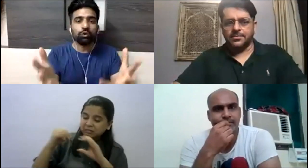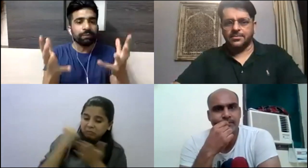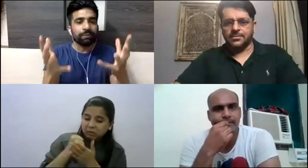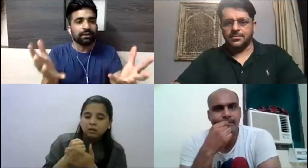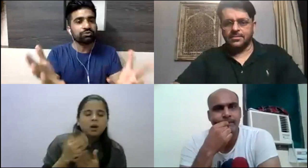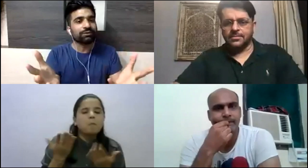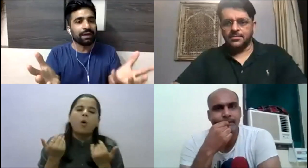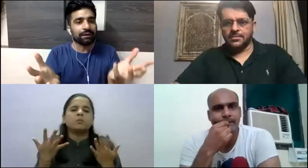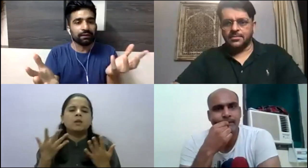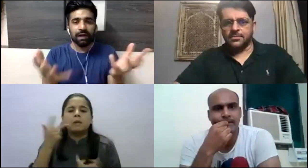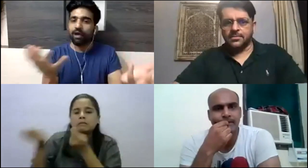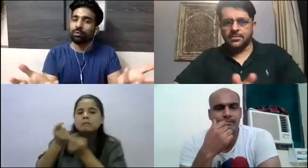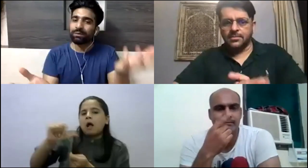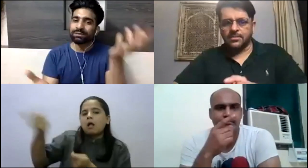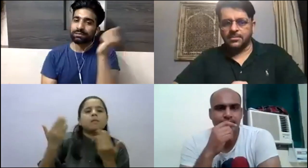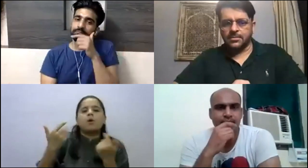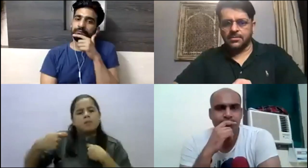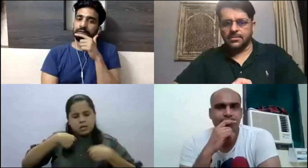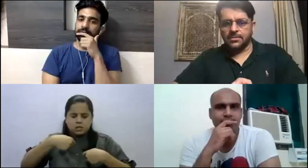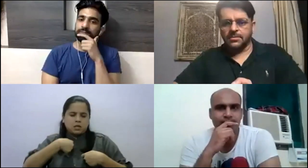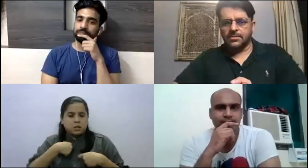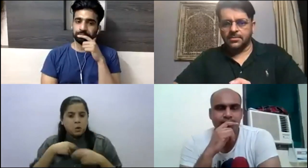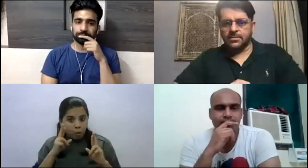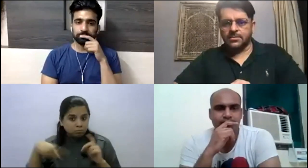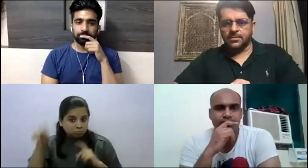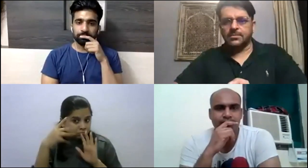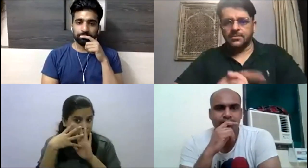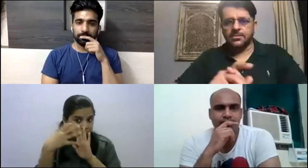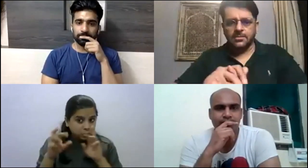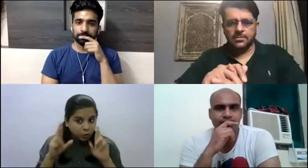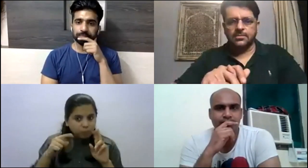want to be in touch with reality. I hope it makes sense.